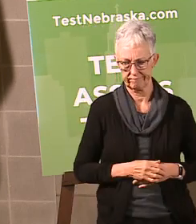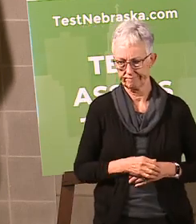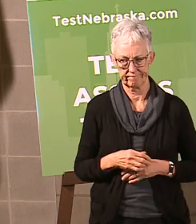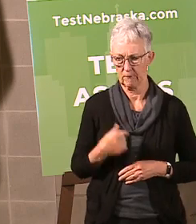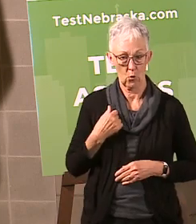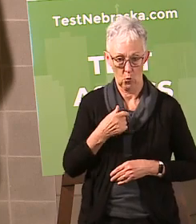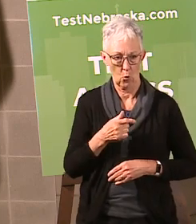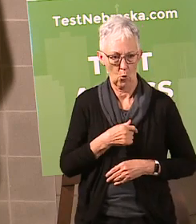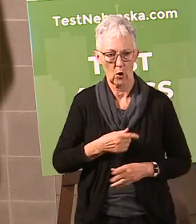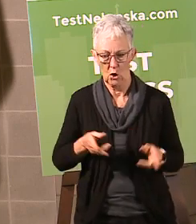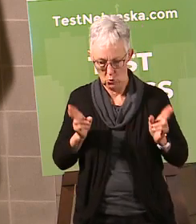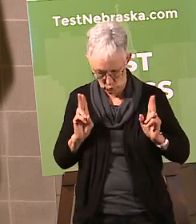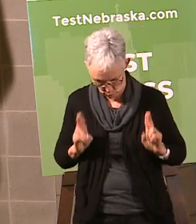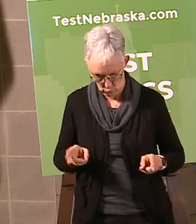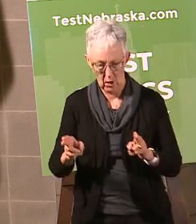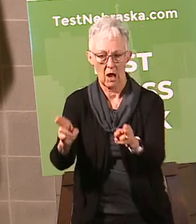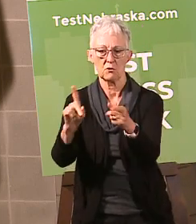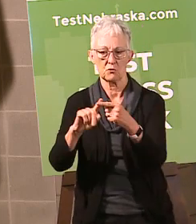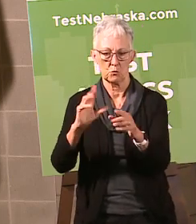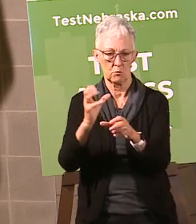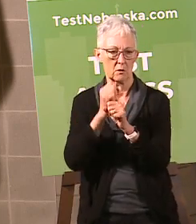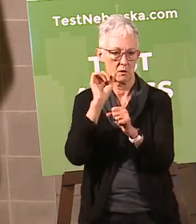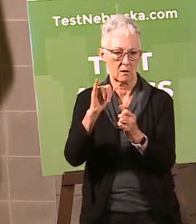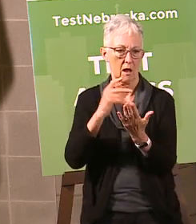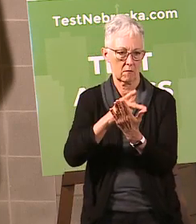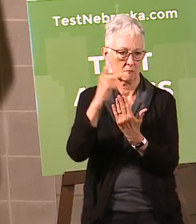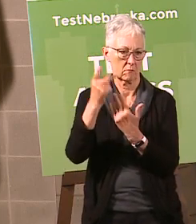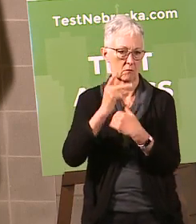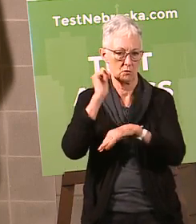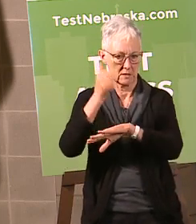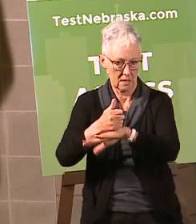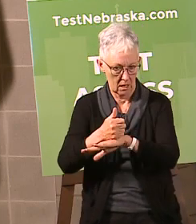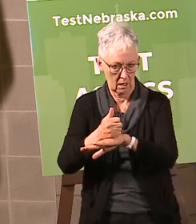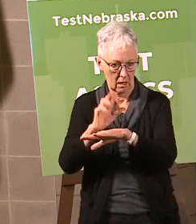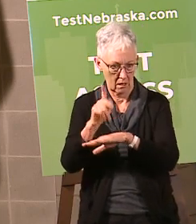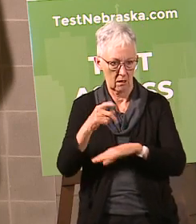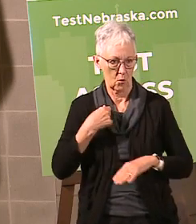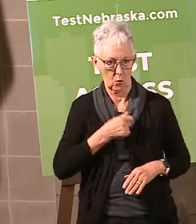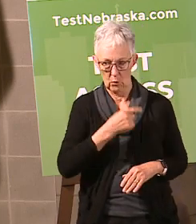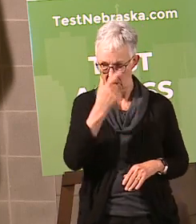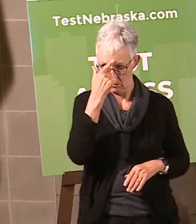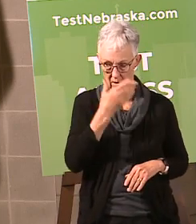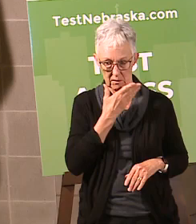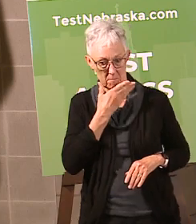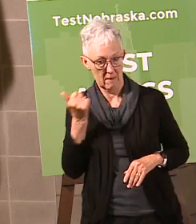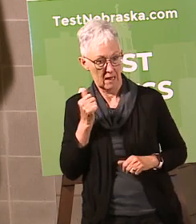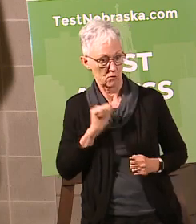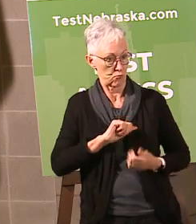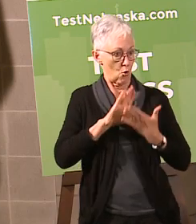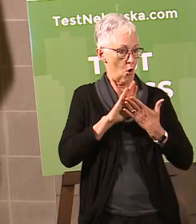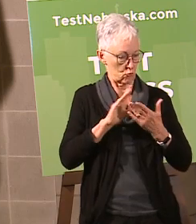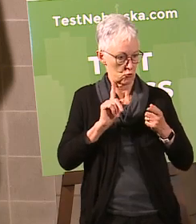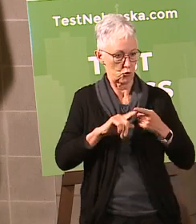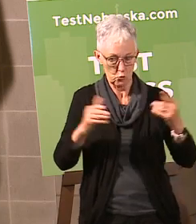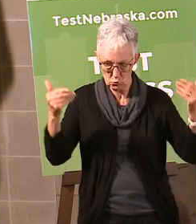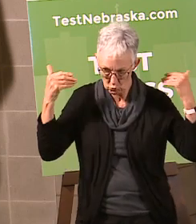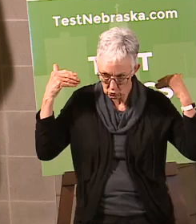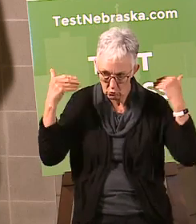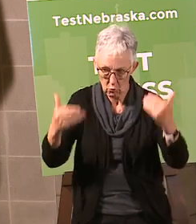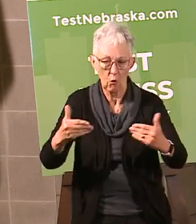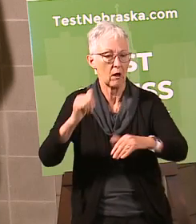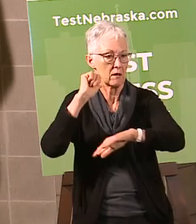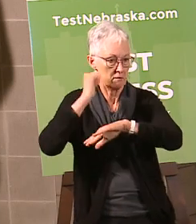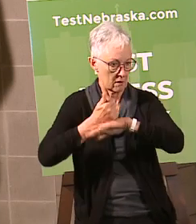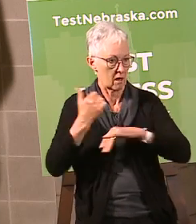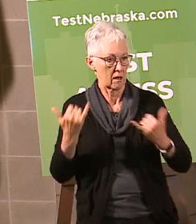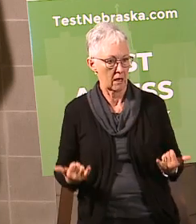We certainly could have spent a month or two testing it, but we thought the better deal here was to make sure we got it out testing, even